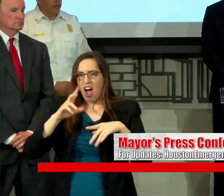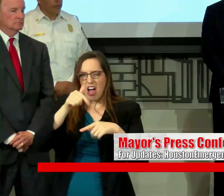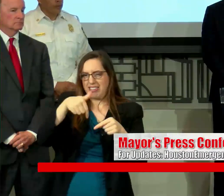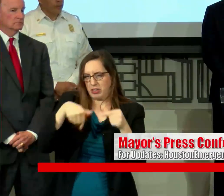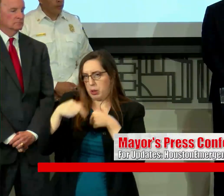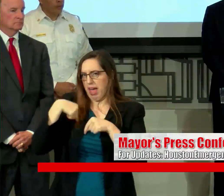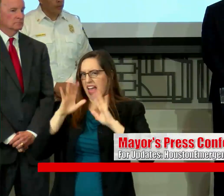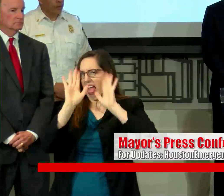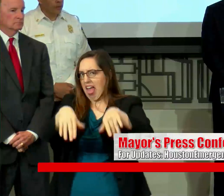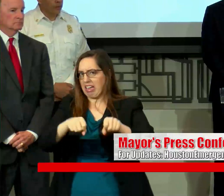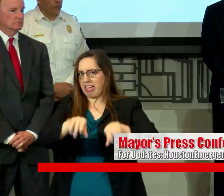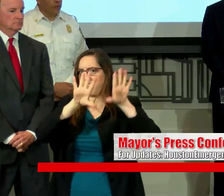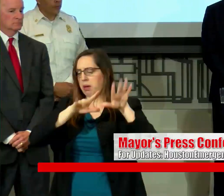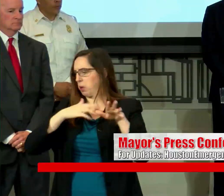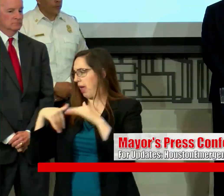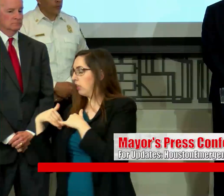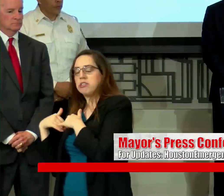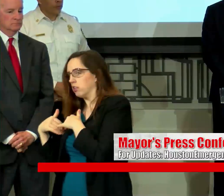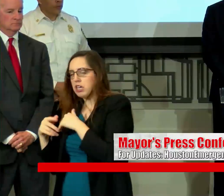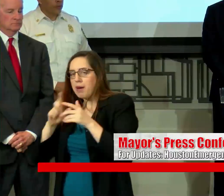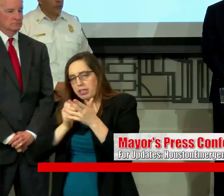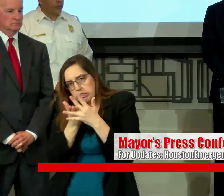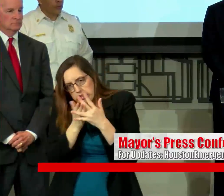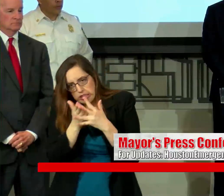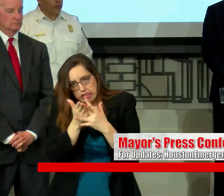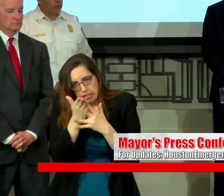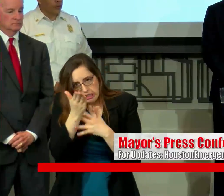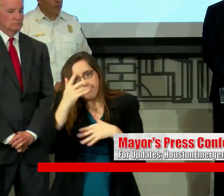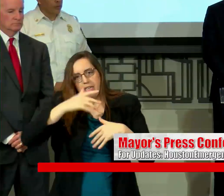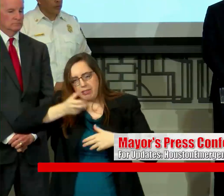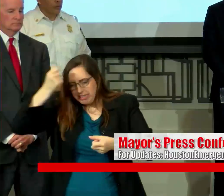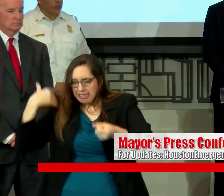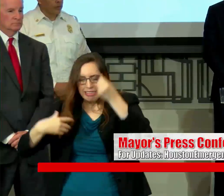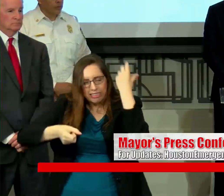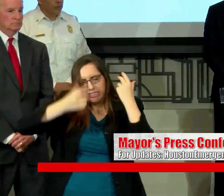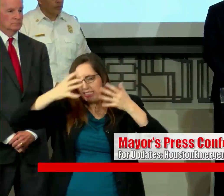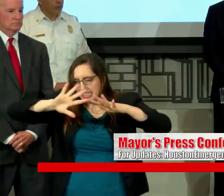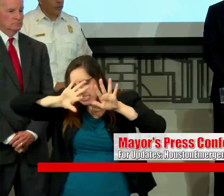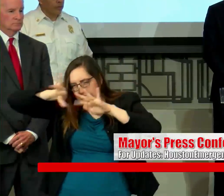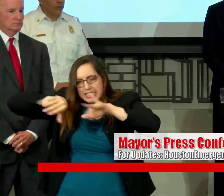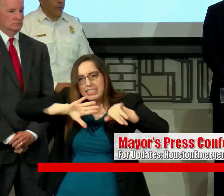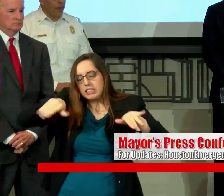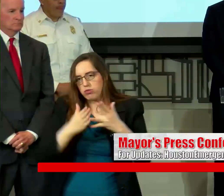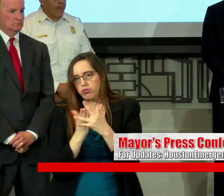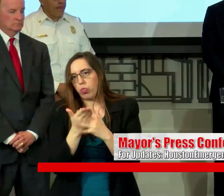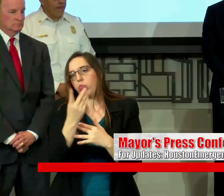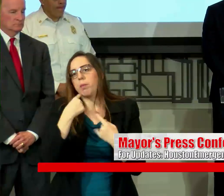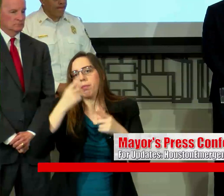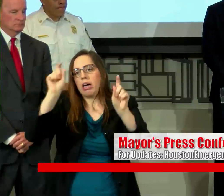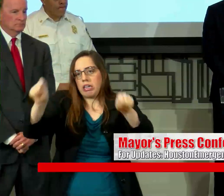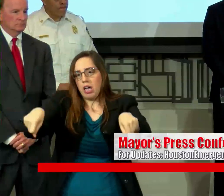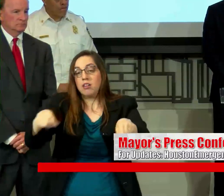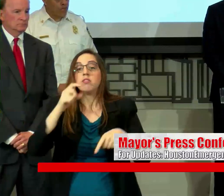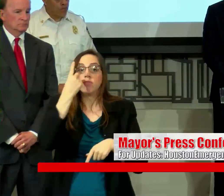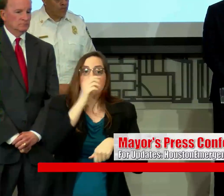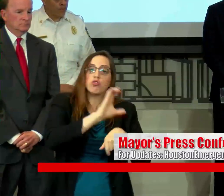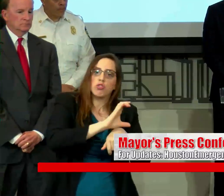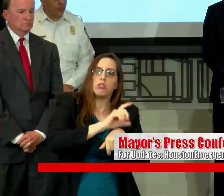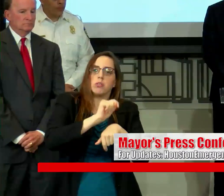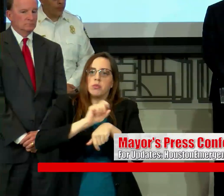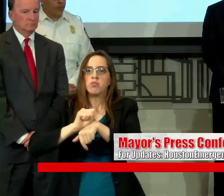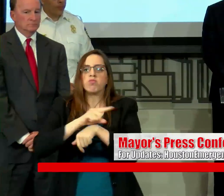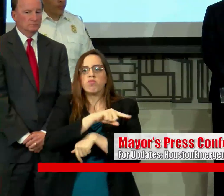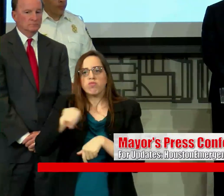through. Because in order to come out of it, you got to go through it. And I know the faith-based community understands